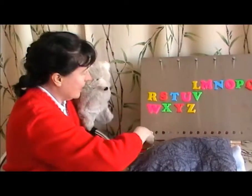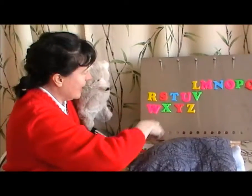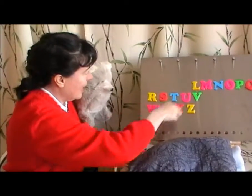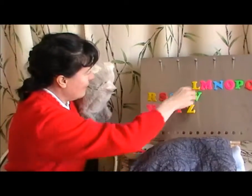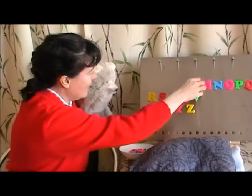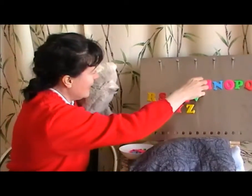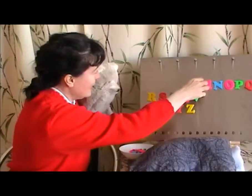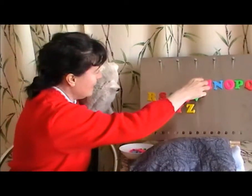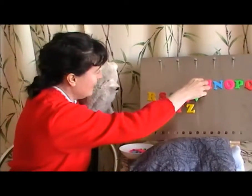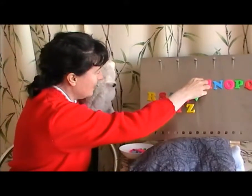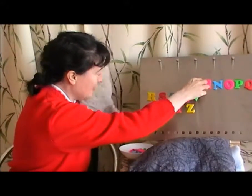11,